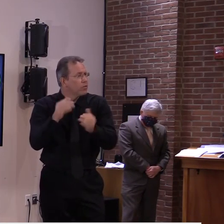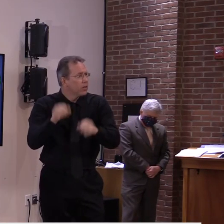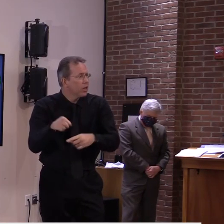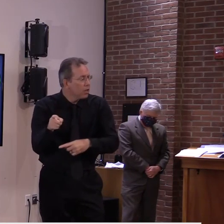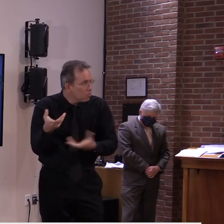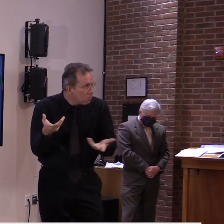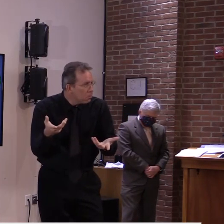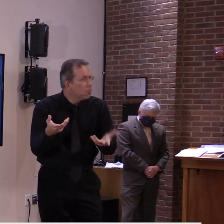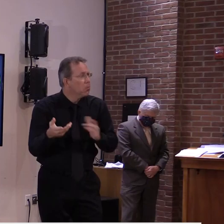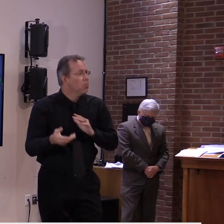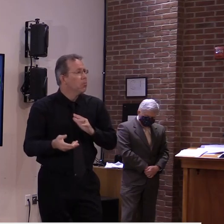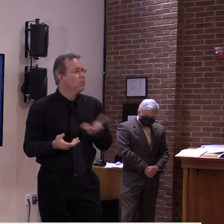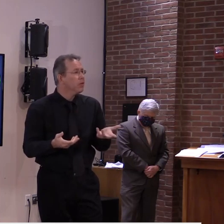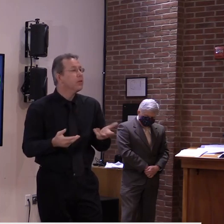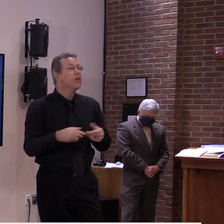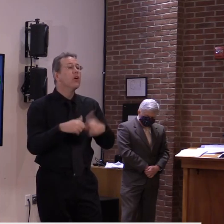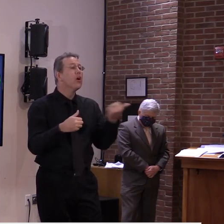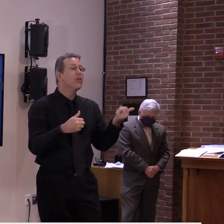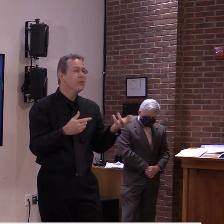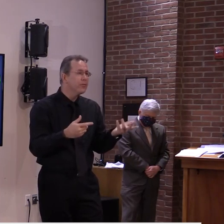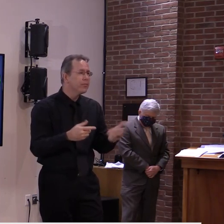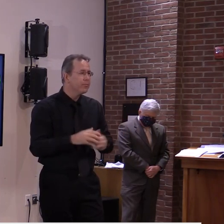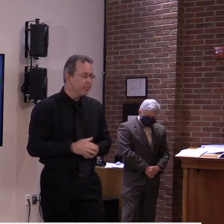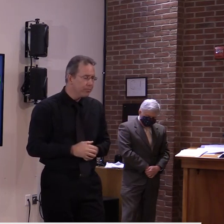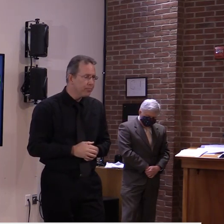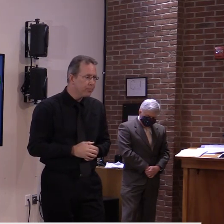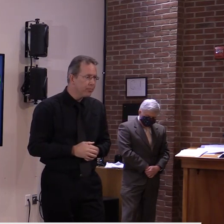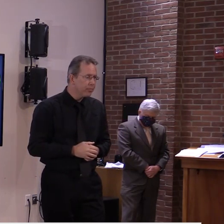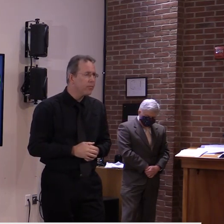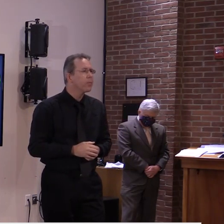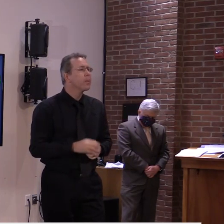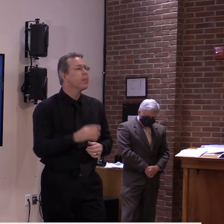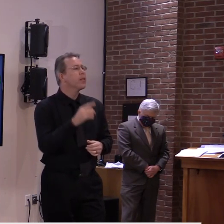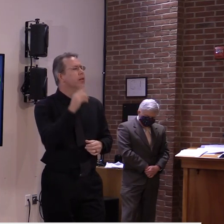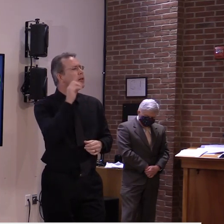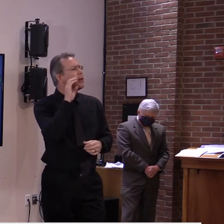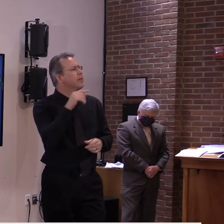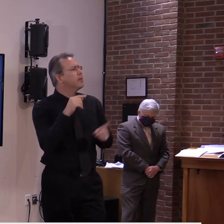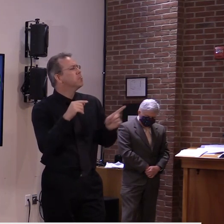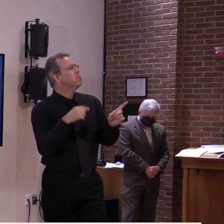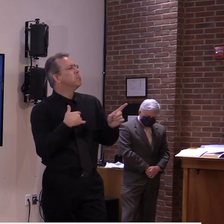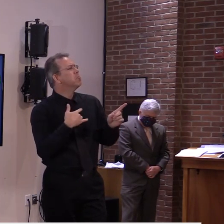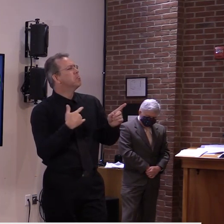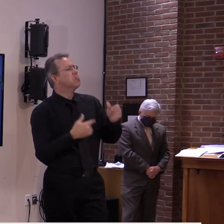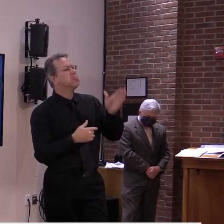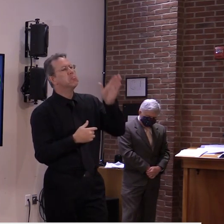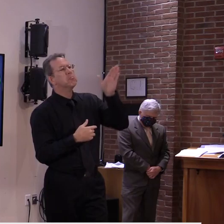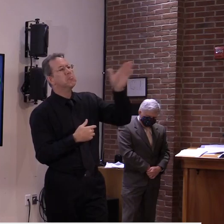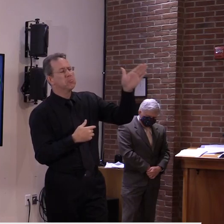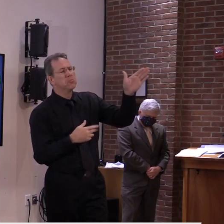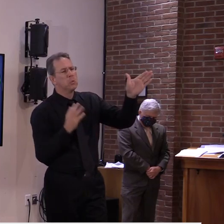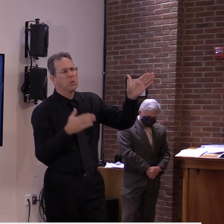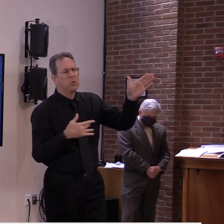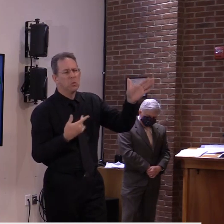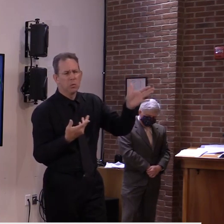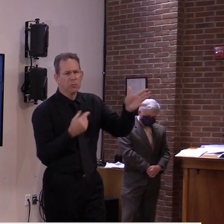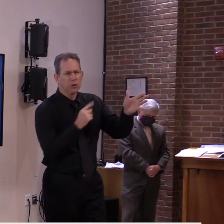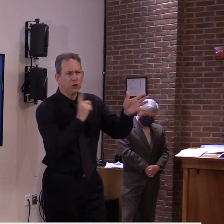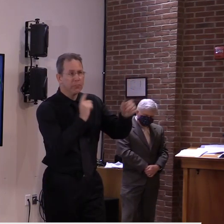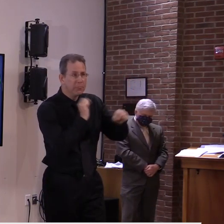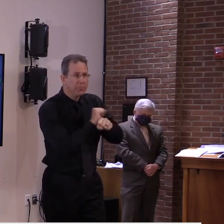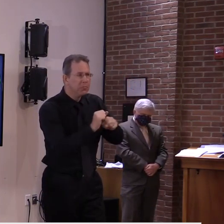initial information that we have, which is very interesting, and I think will bode well for the future of mental health support in Vermont, is that telehealth is actually